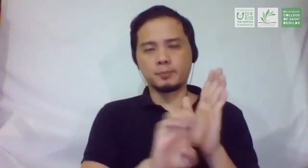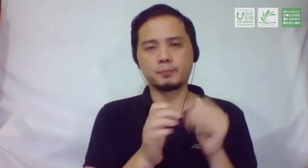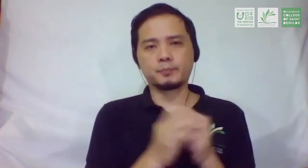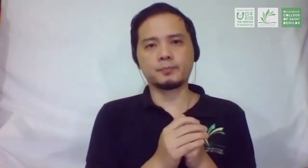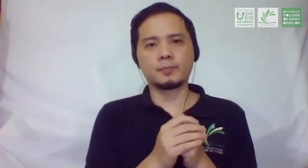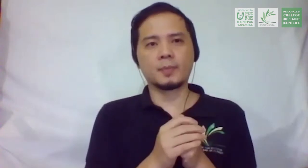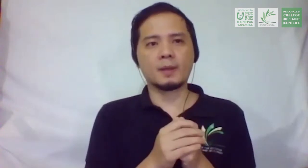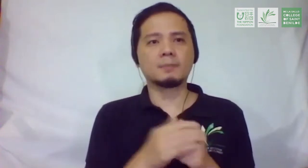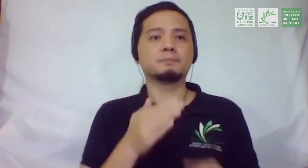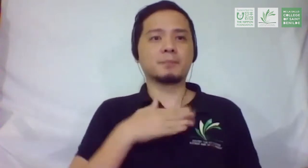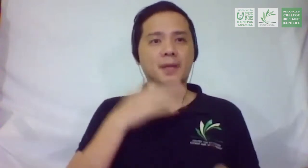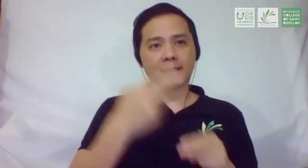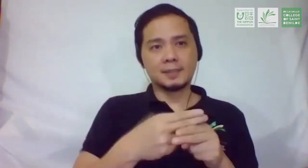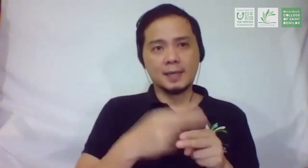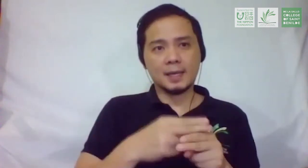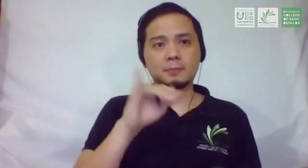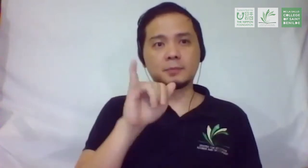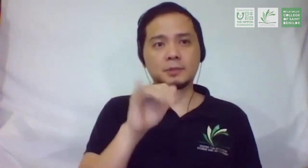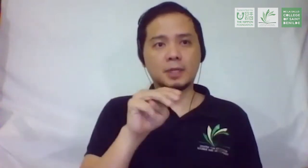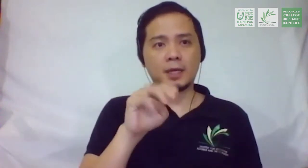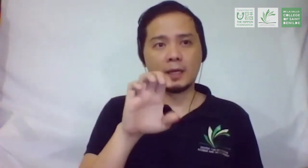my name is James Woodward,